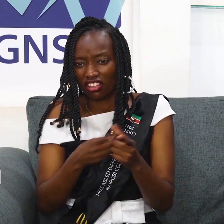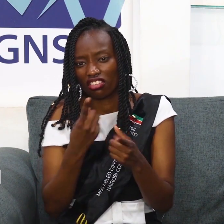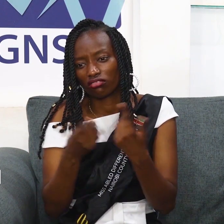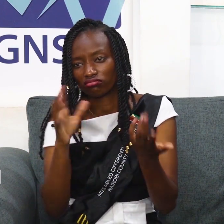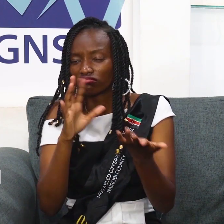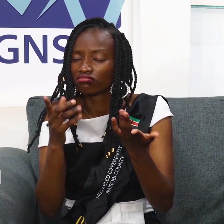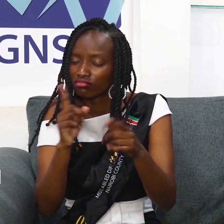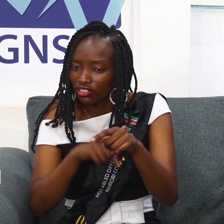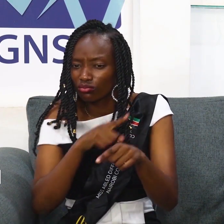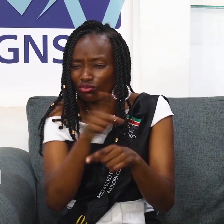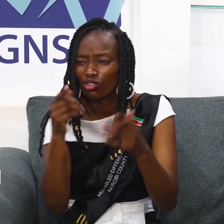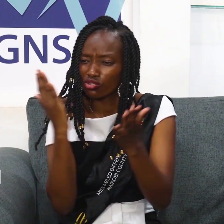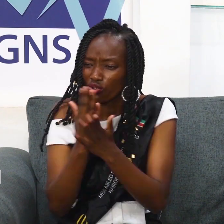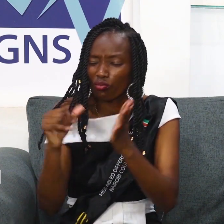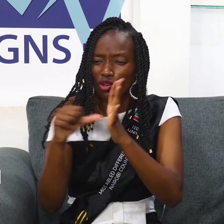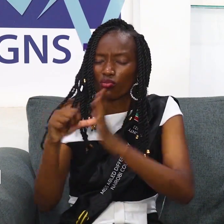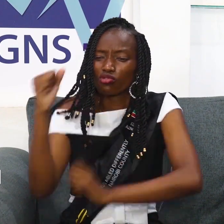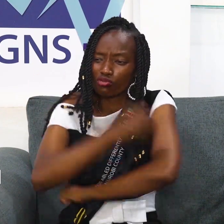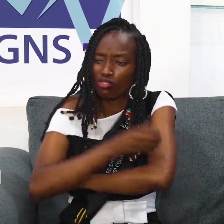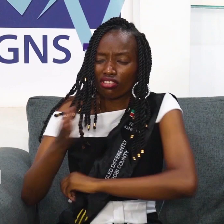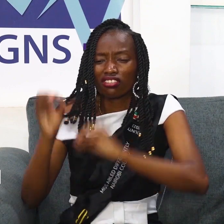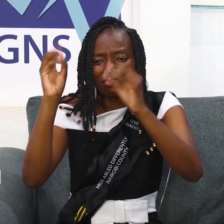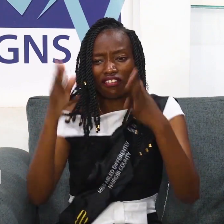and to maybe go and tell the chief